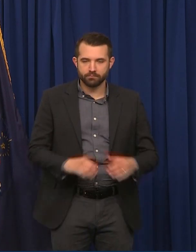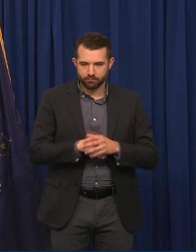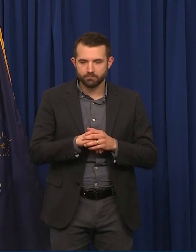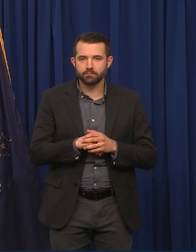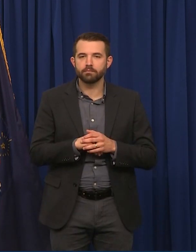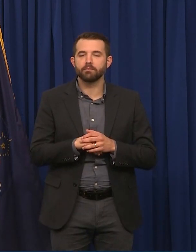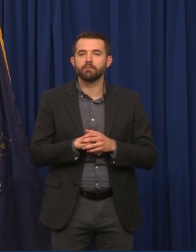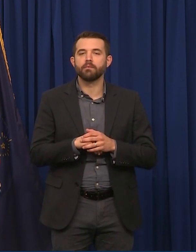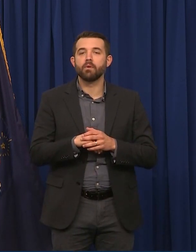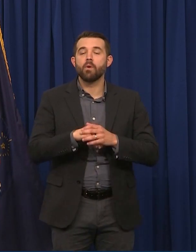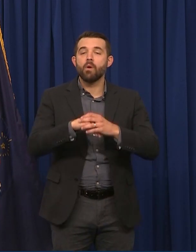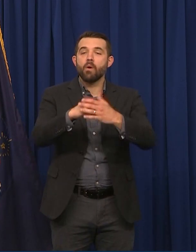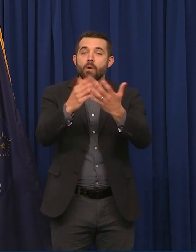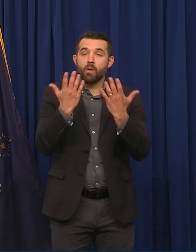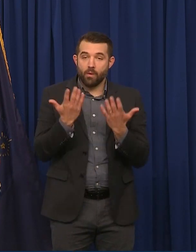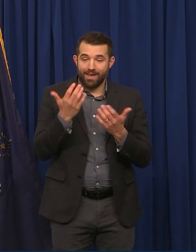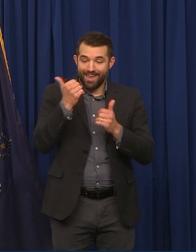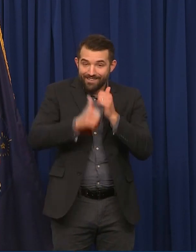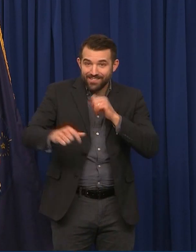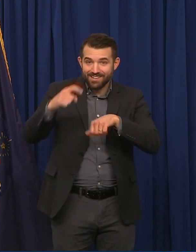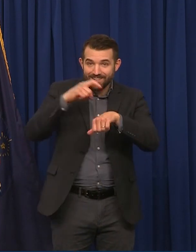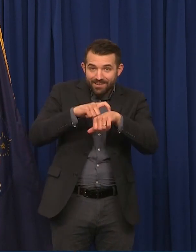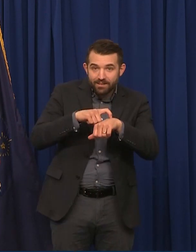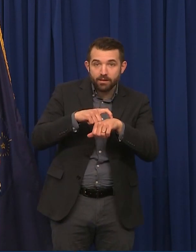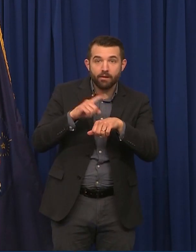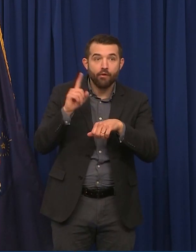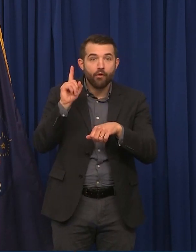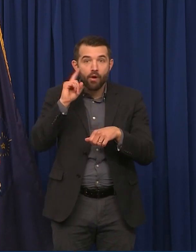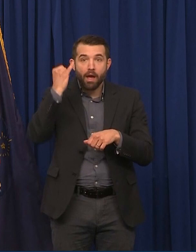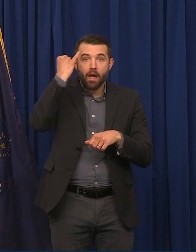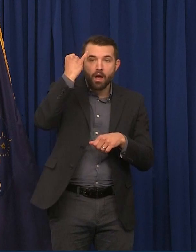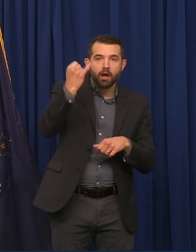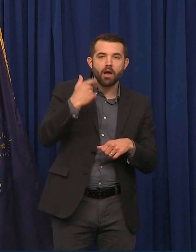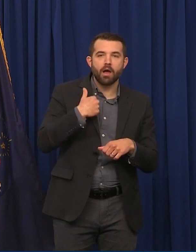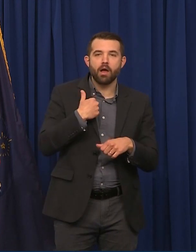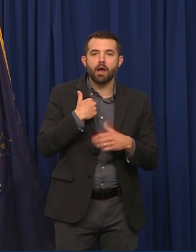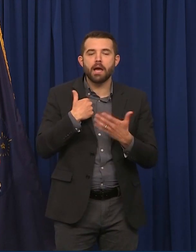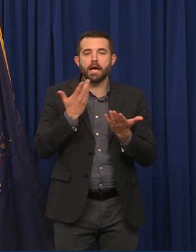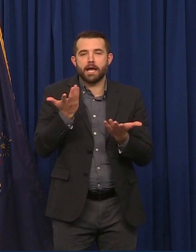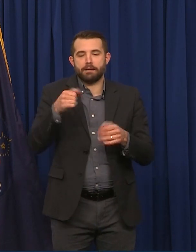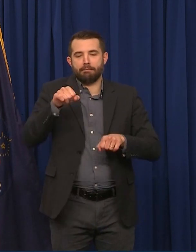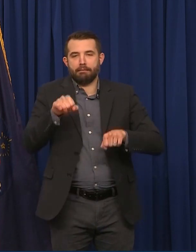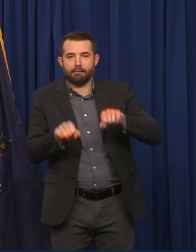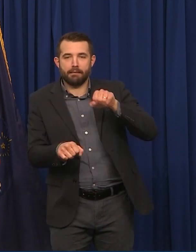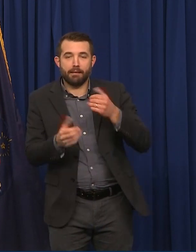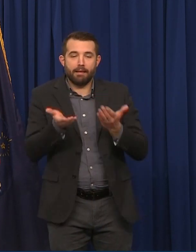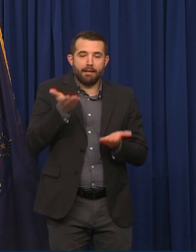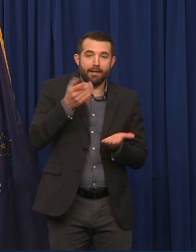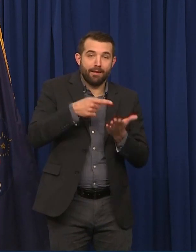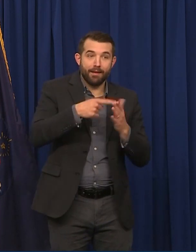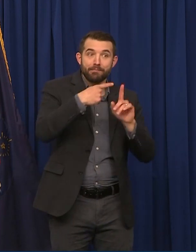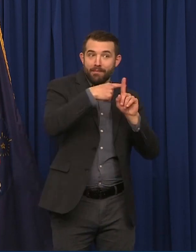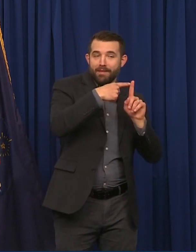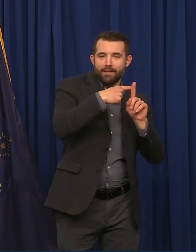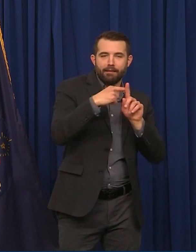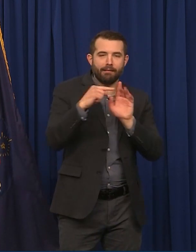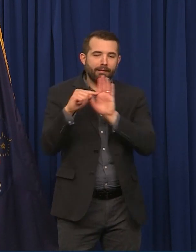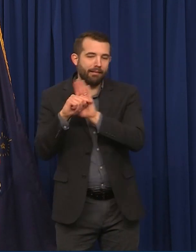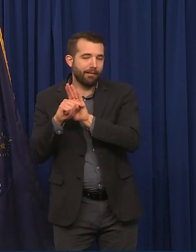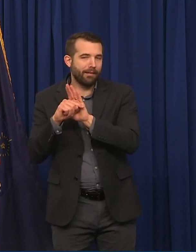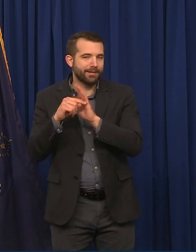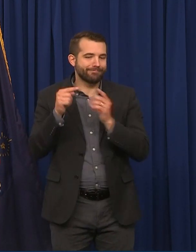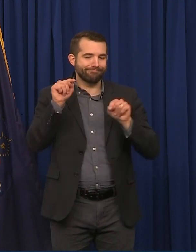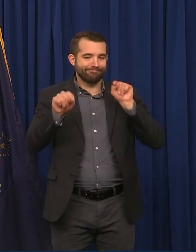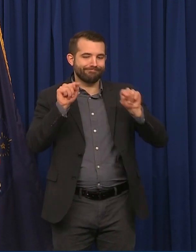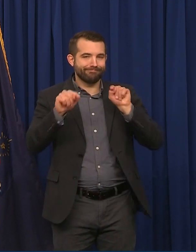all people. Right now, no formal recommendation has been made. If and when it does, happy to discuss it more. I'd like to